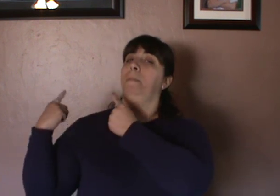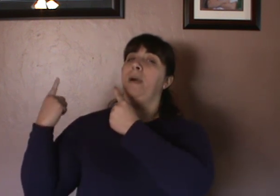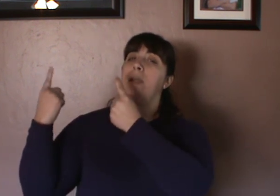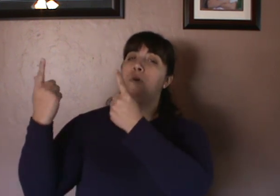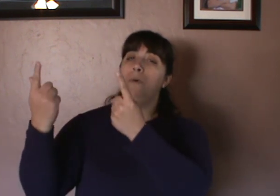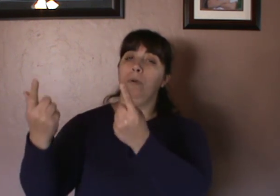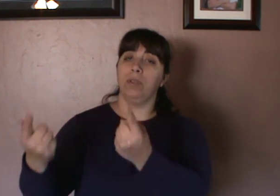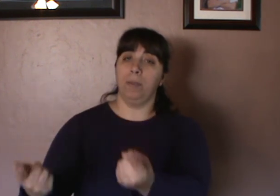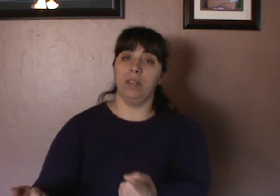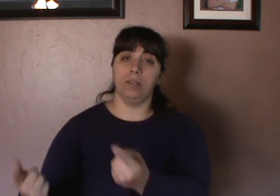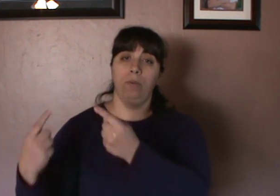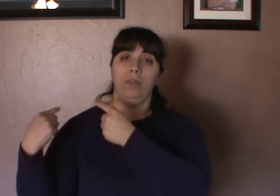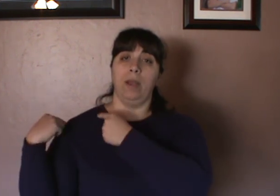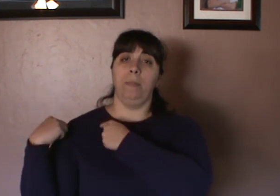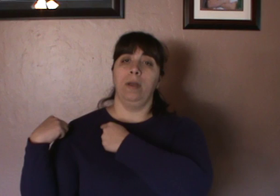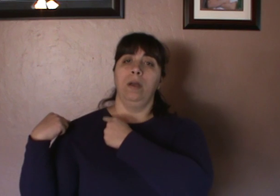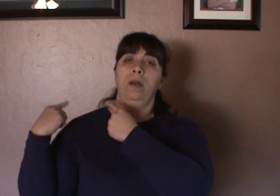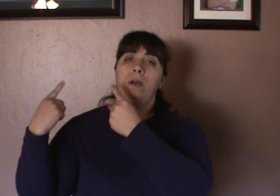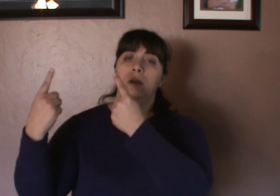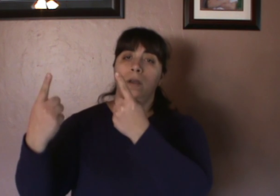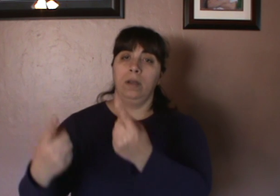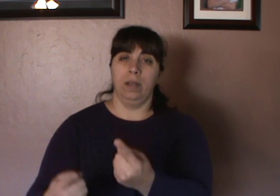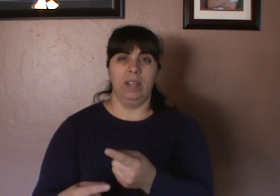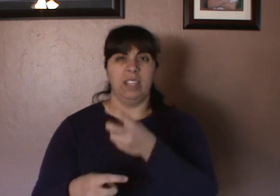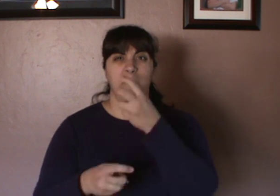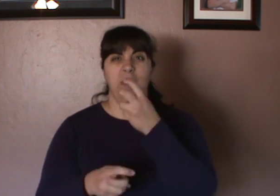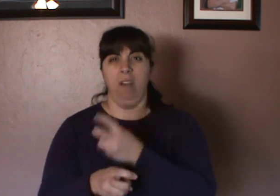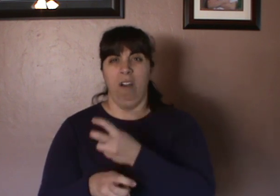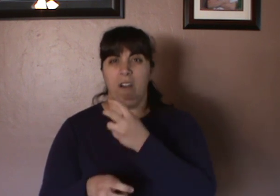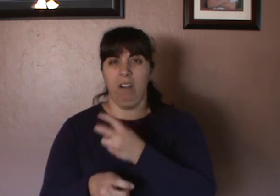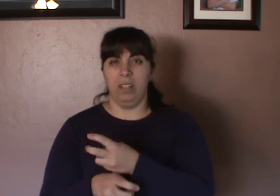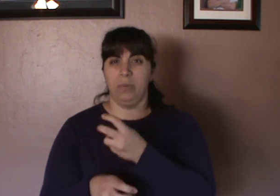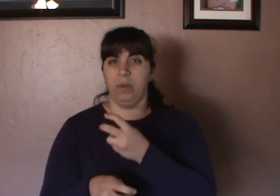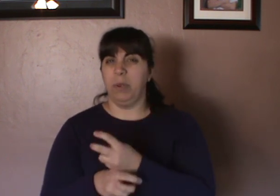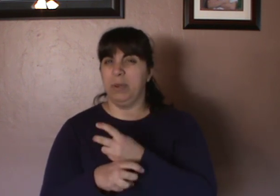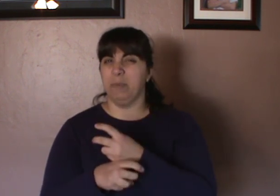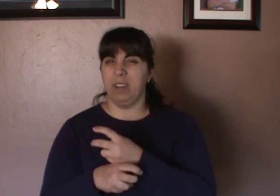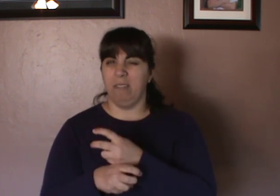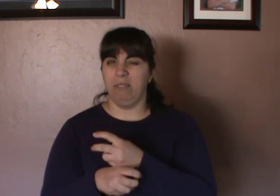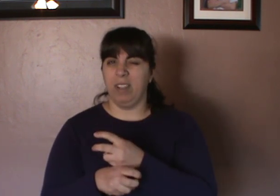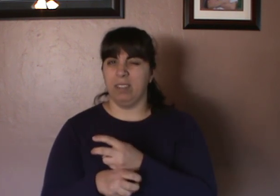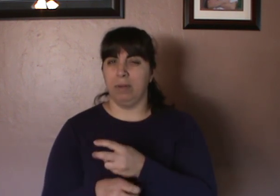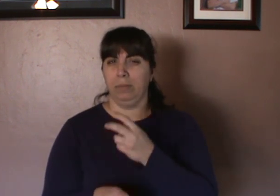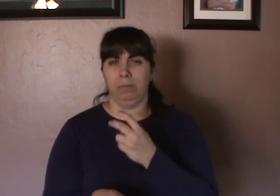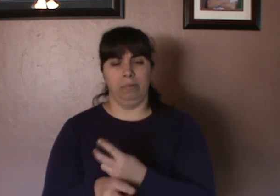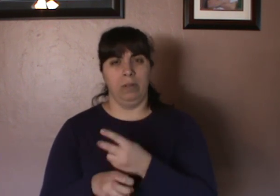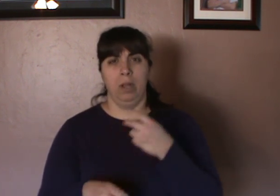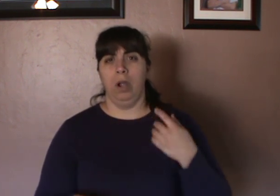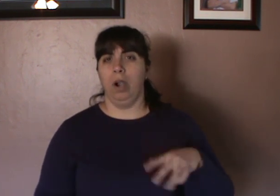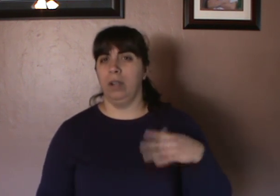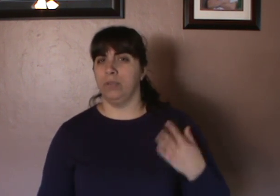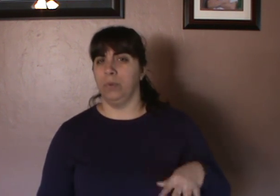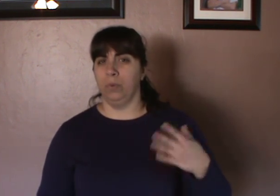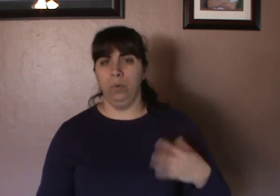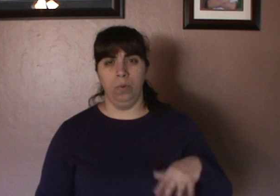my whole time, this whole time, it's been the hardest one. We always want to have our face right. Hardest one. Whew,